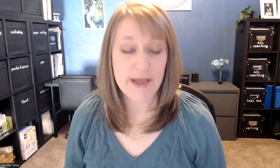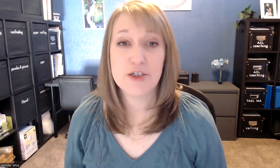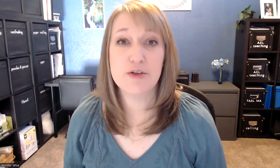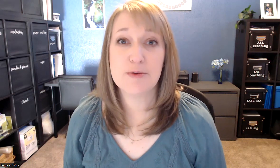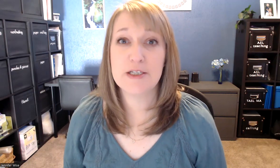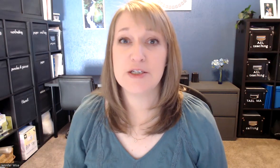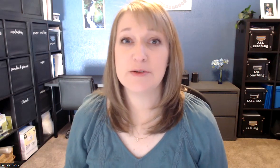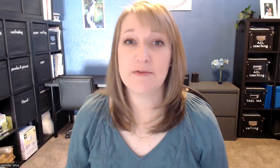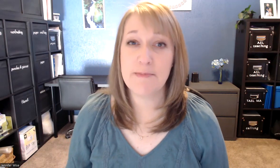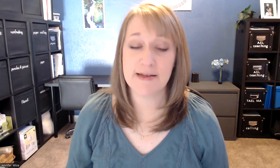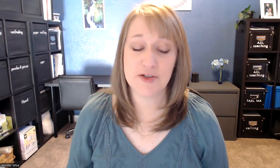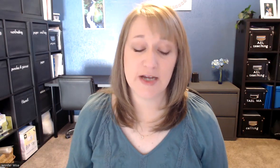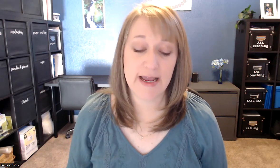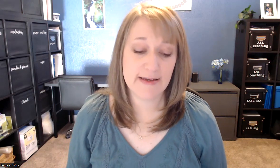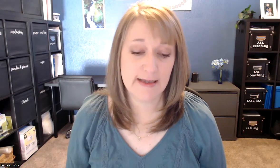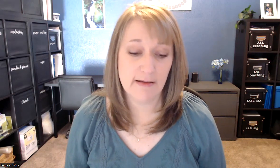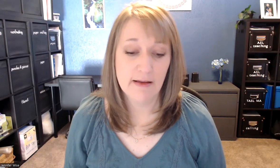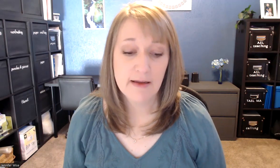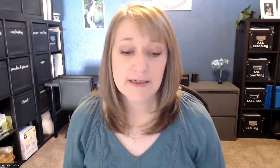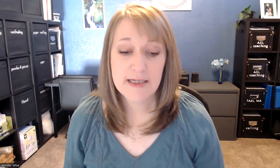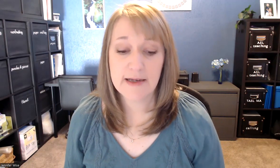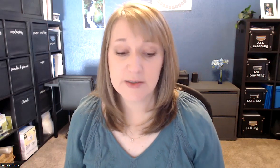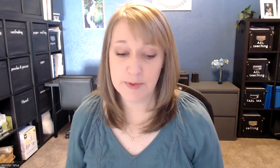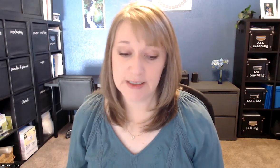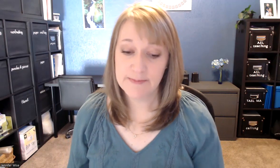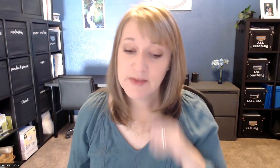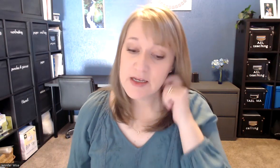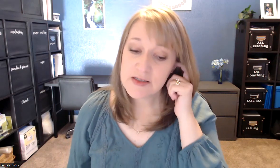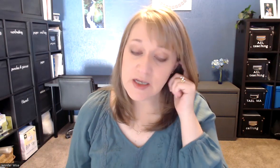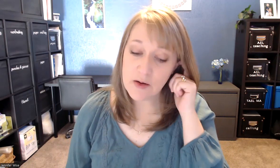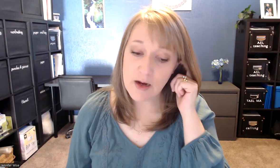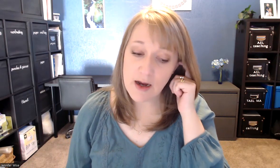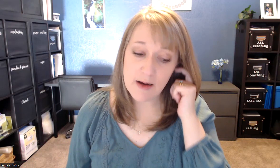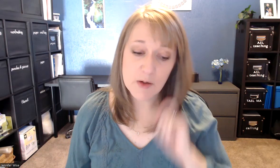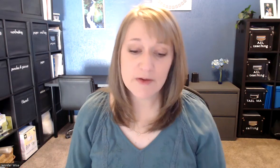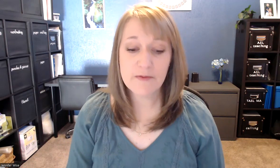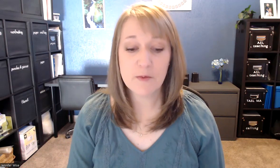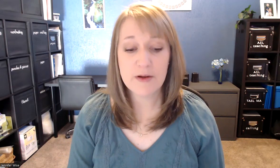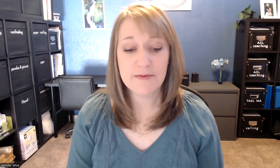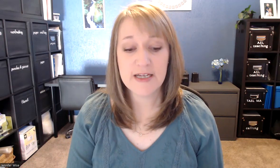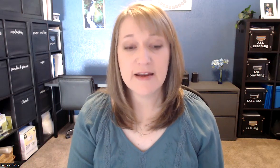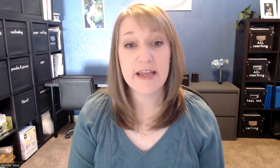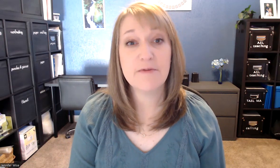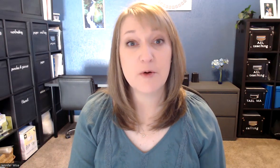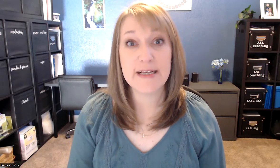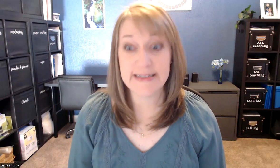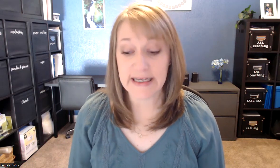page 222 of the Master ASL textbook. So we've done in